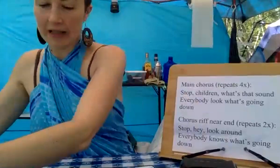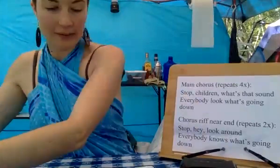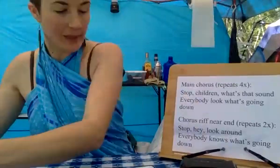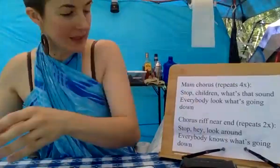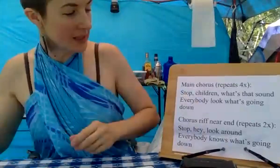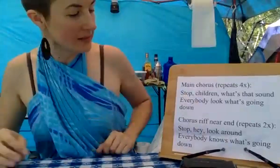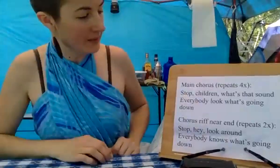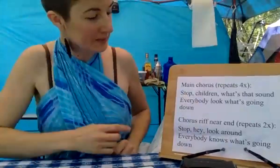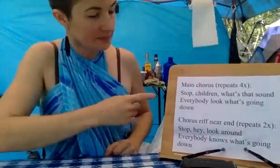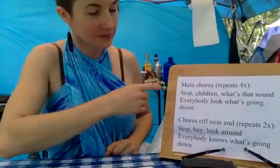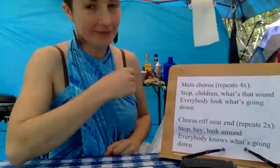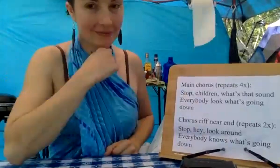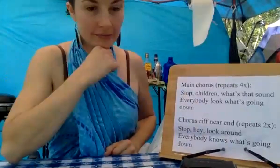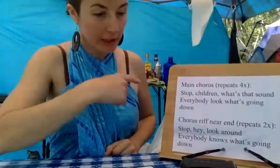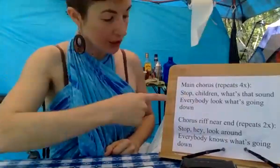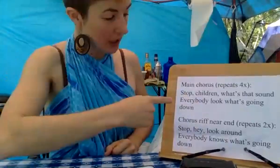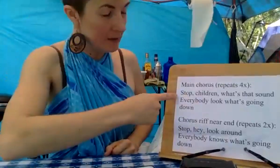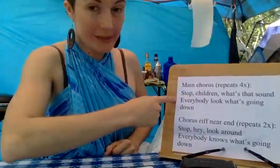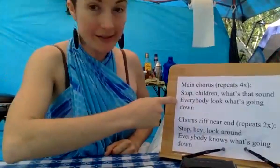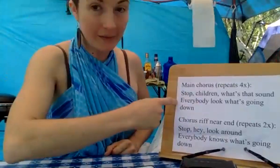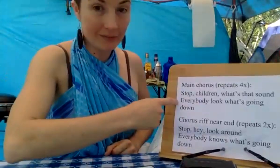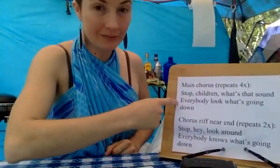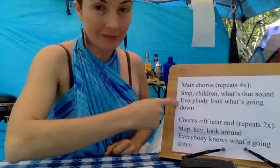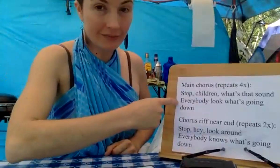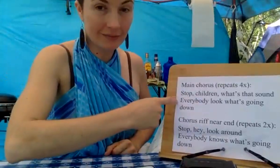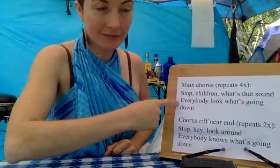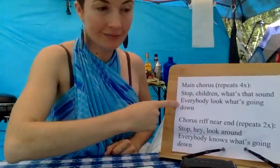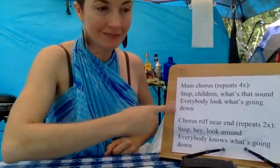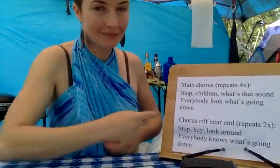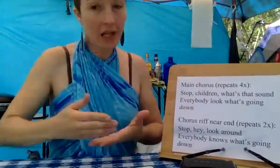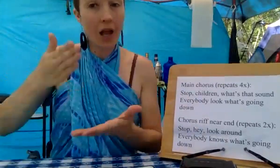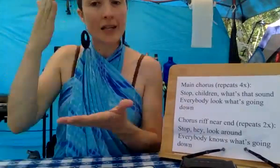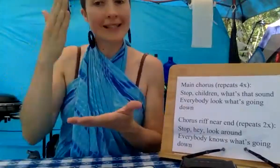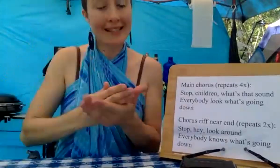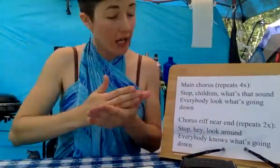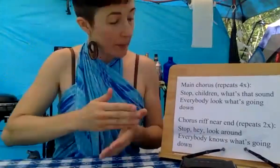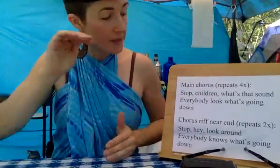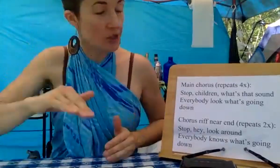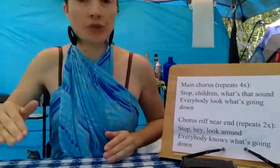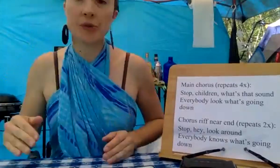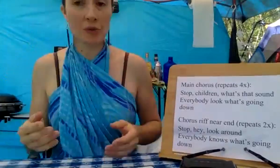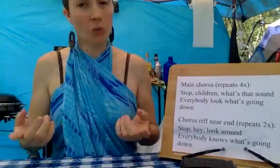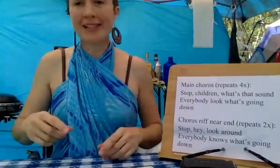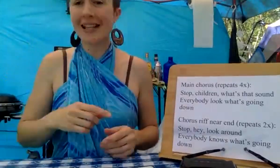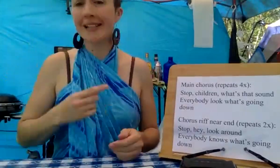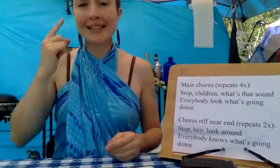telling me I got to be there. I think it's time we stop. Children, what's that